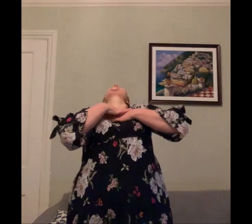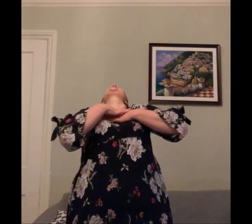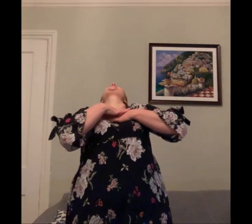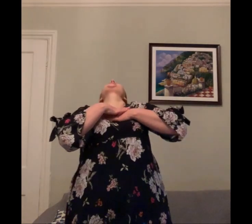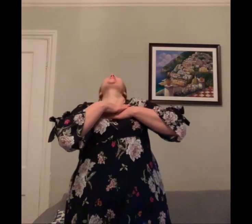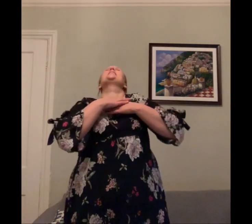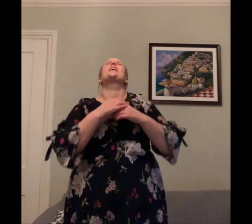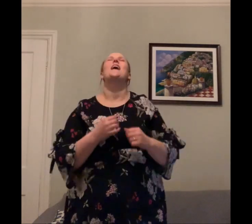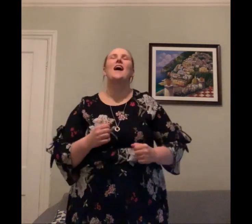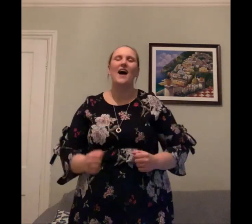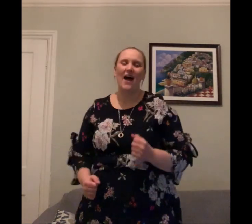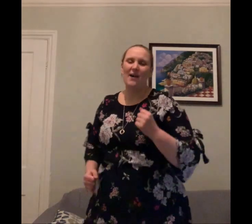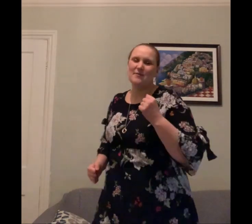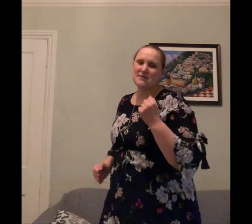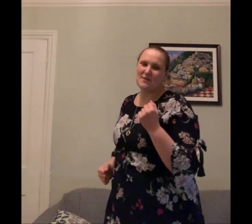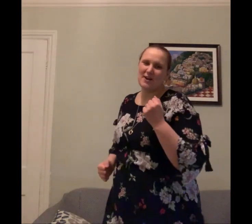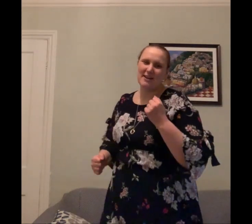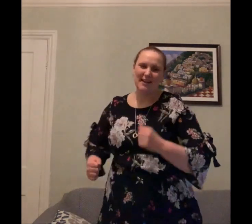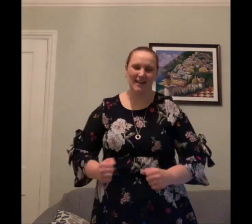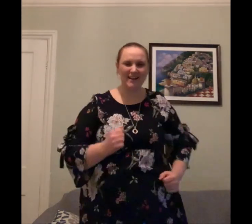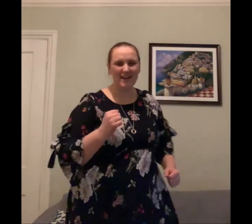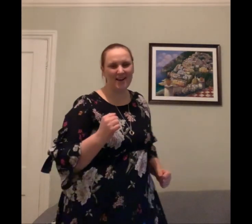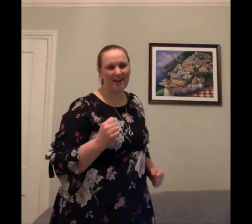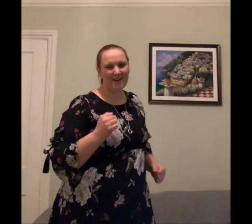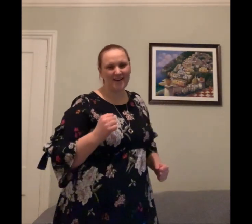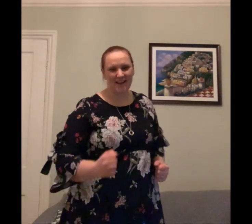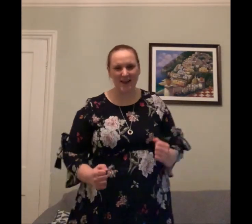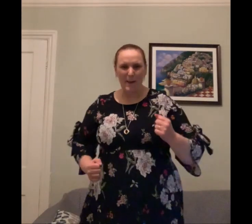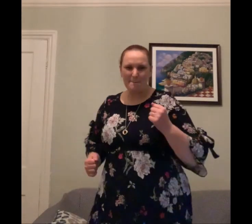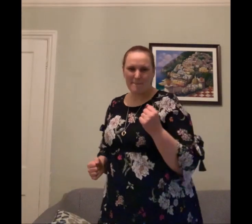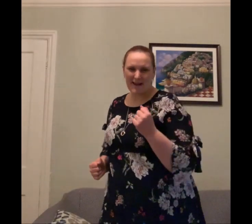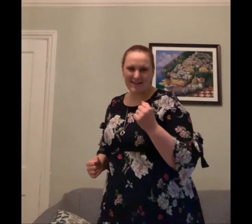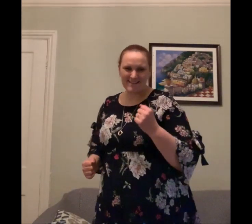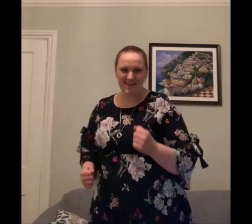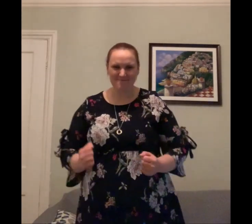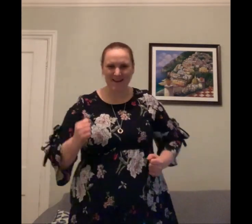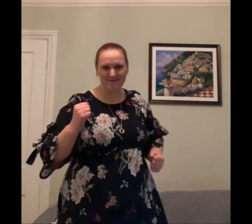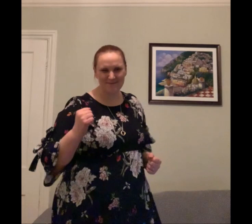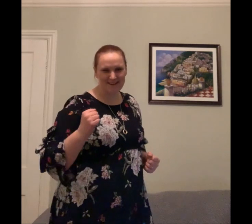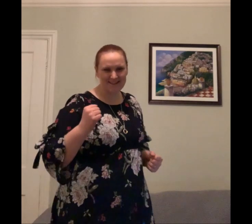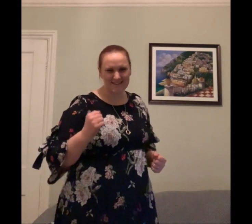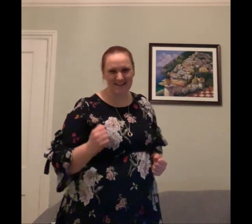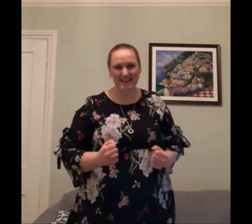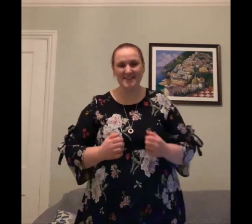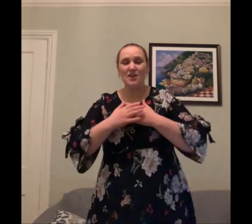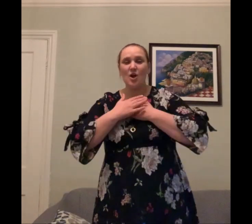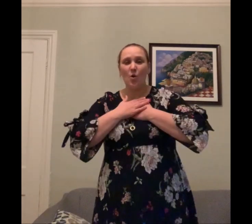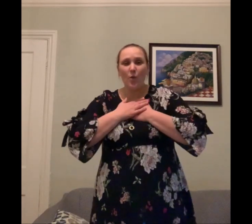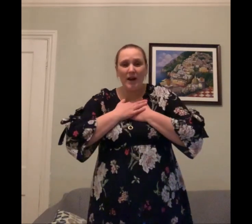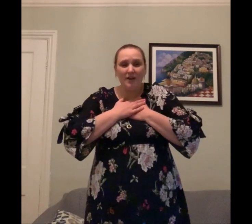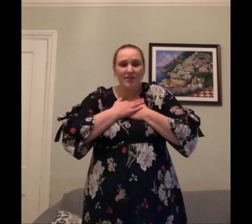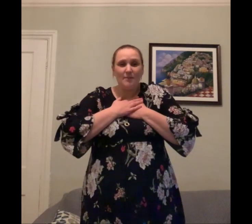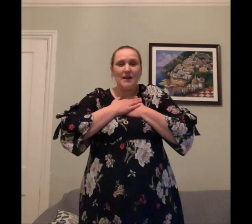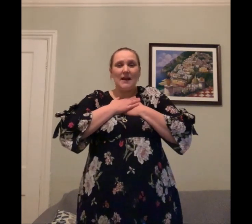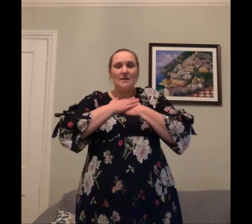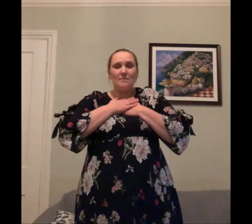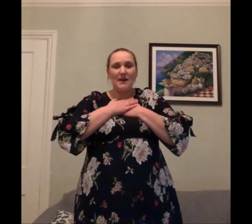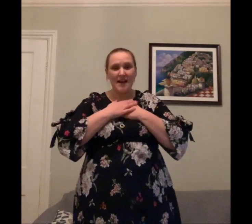it. I was walking along, minding my business, when love came and hit me in